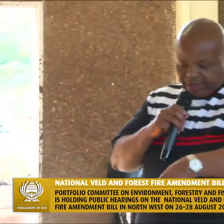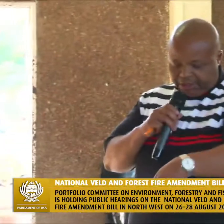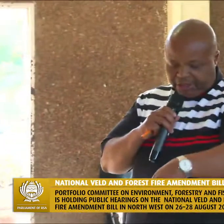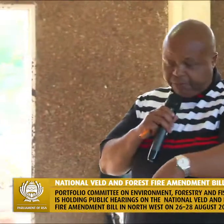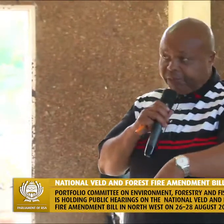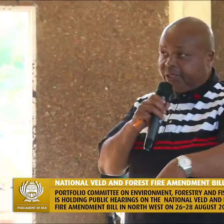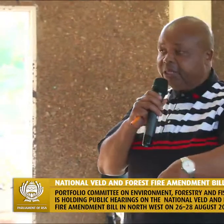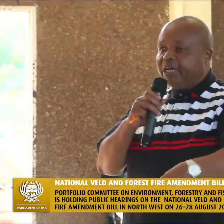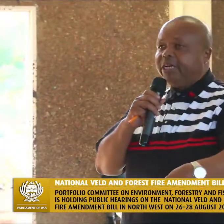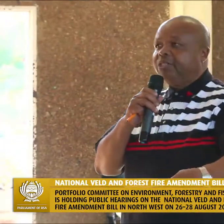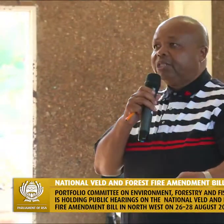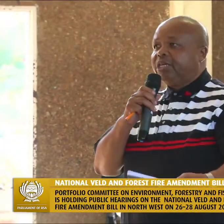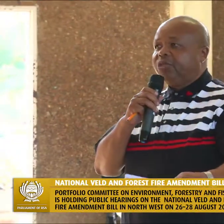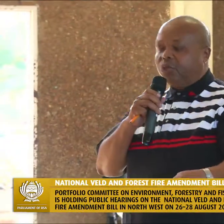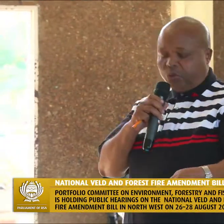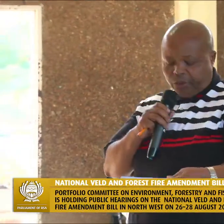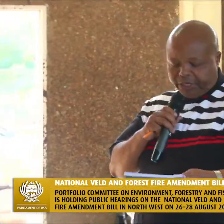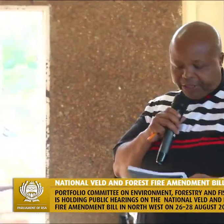thanks